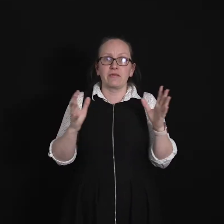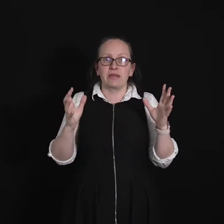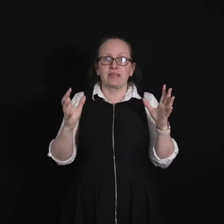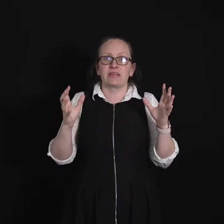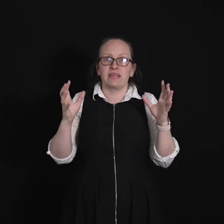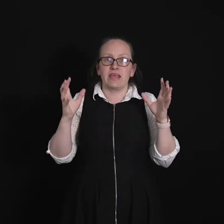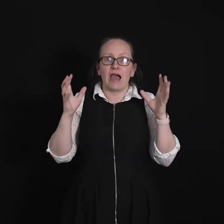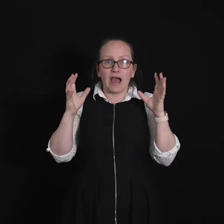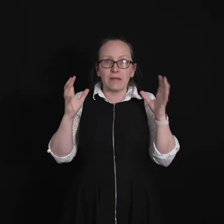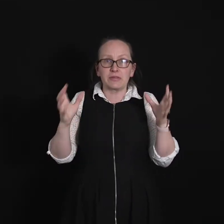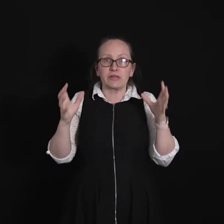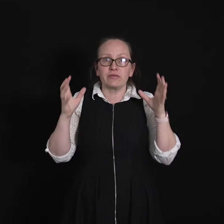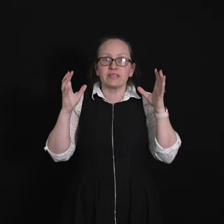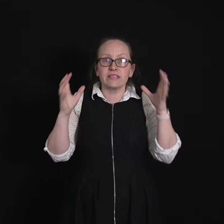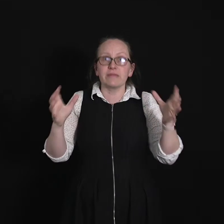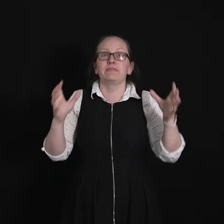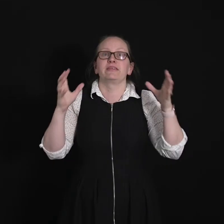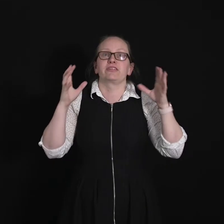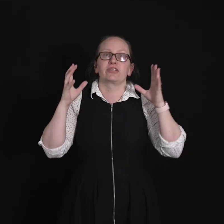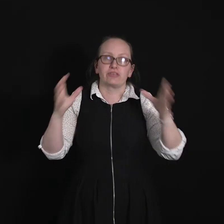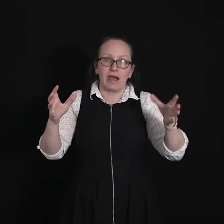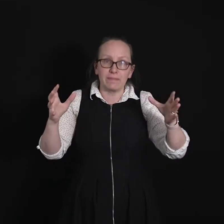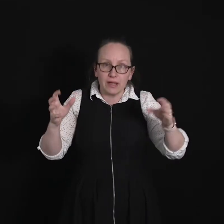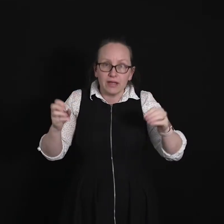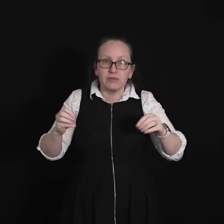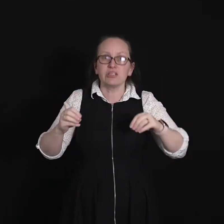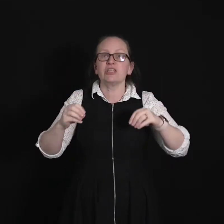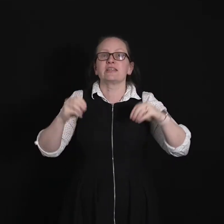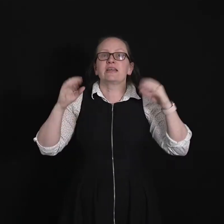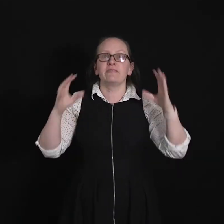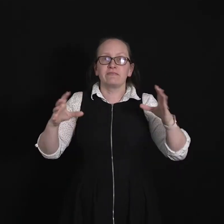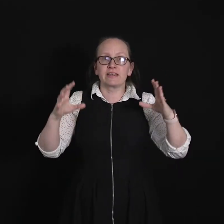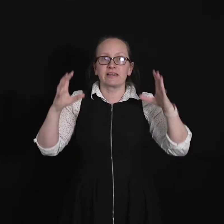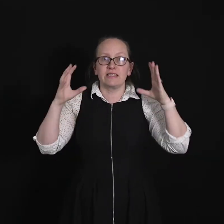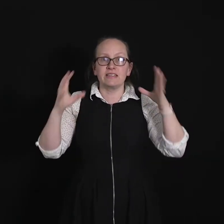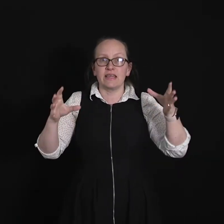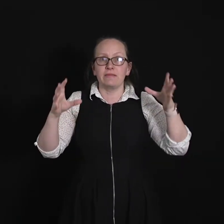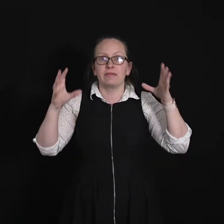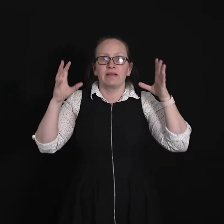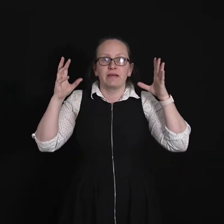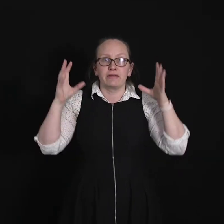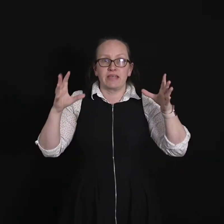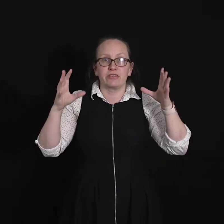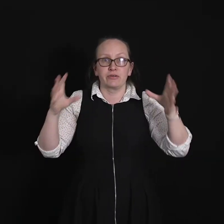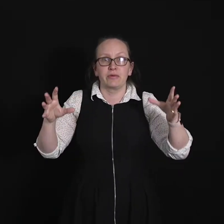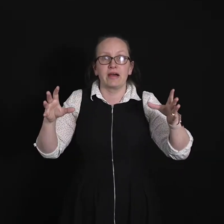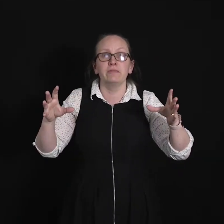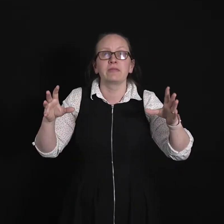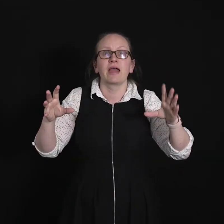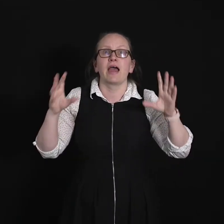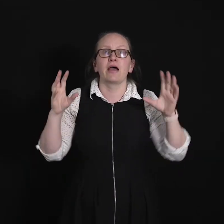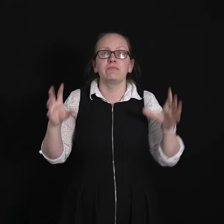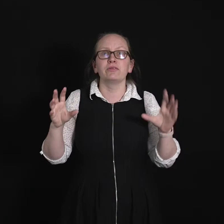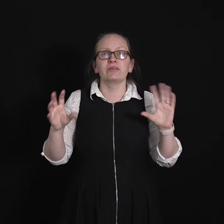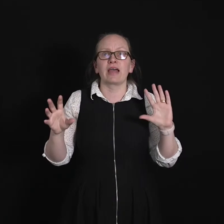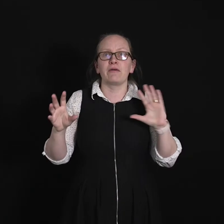with the absolute simplest trap, which is an infinitely deep potential well, and we'll look at